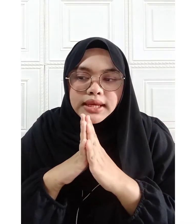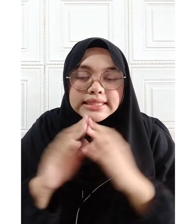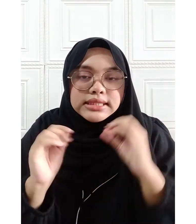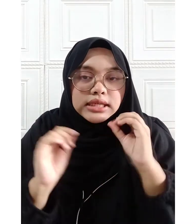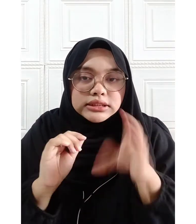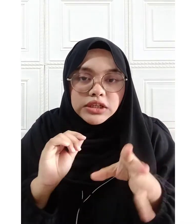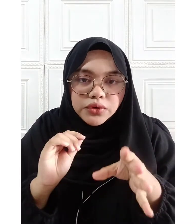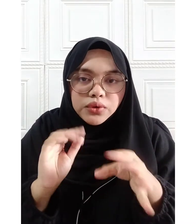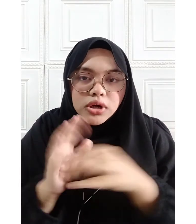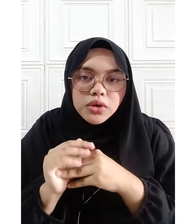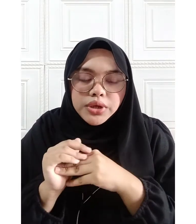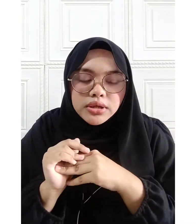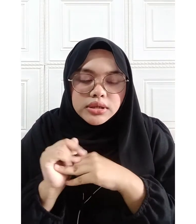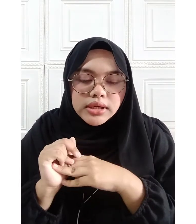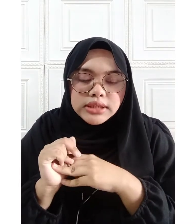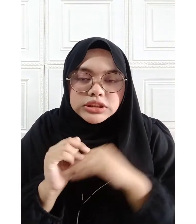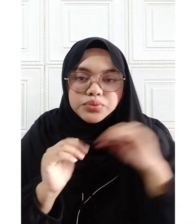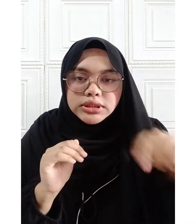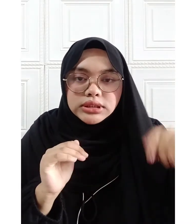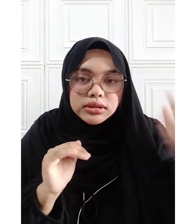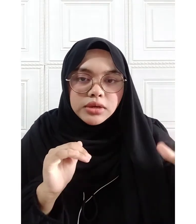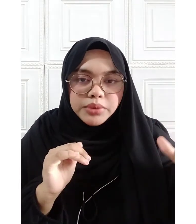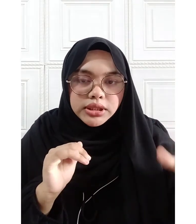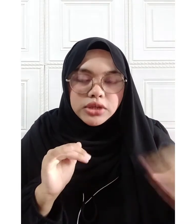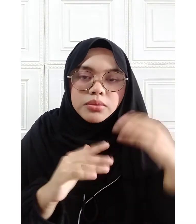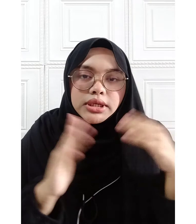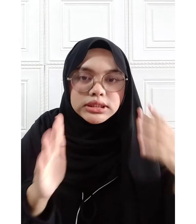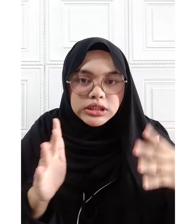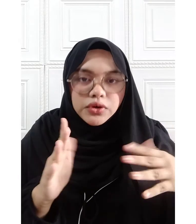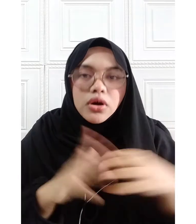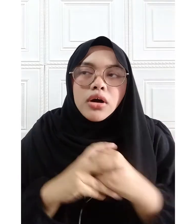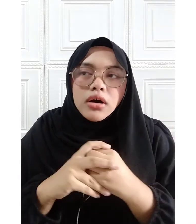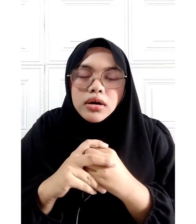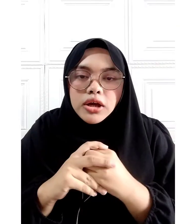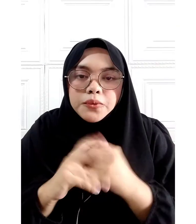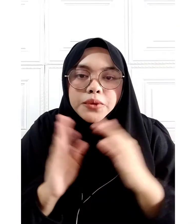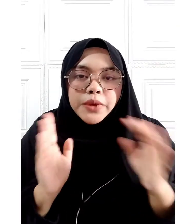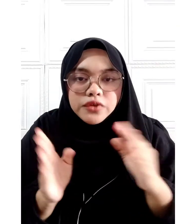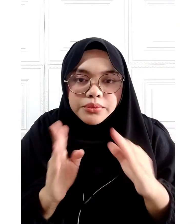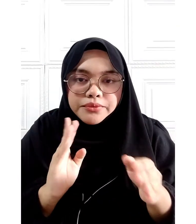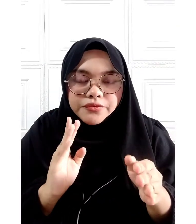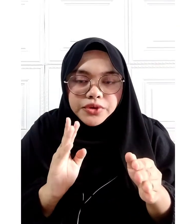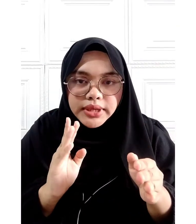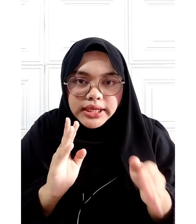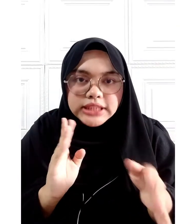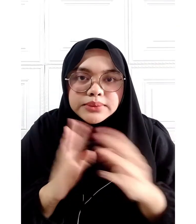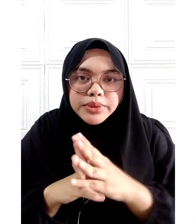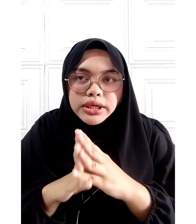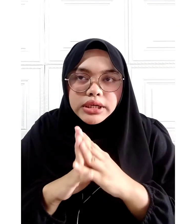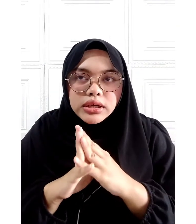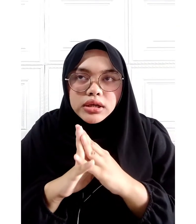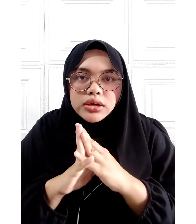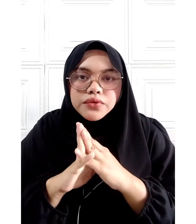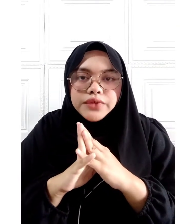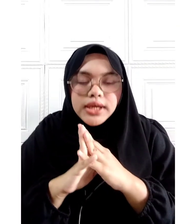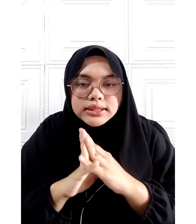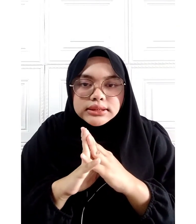is 0. We can just press the tar button to make it 0, and we wait for a few minutes. But if there's